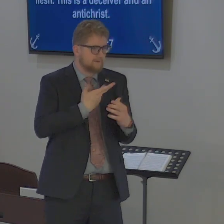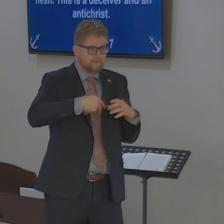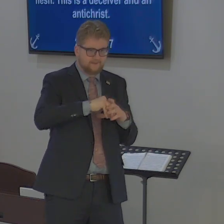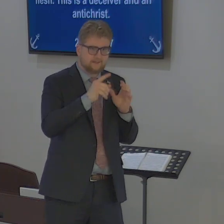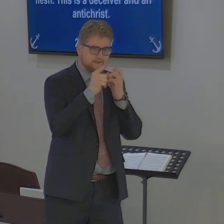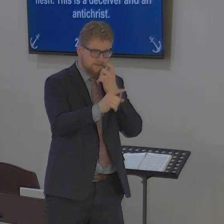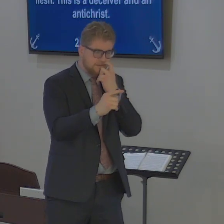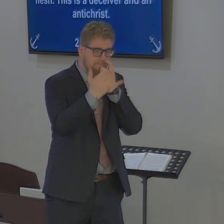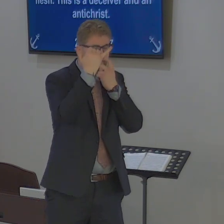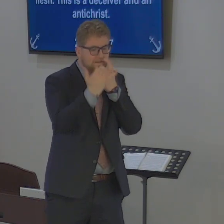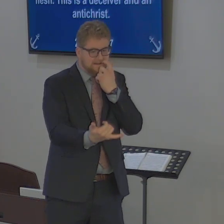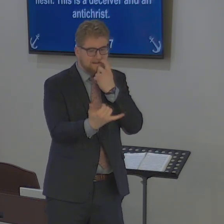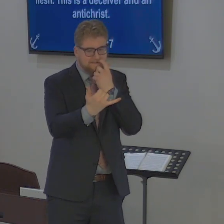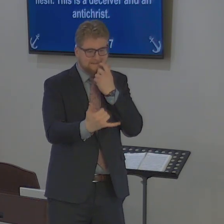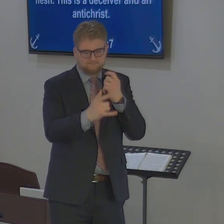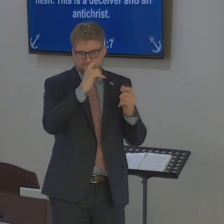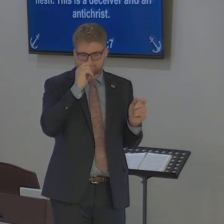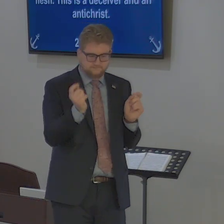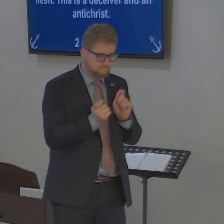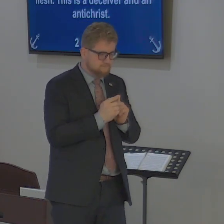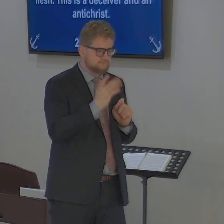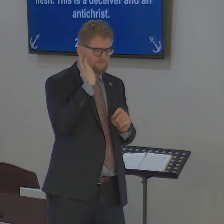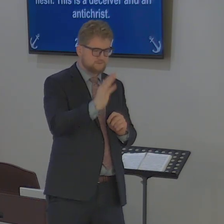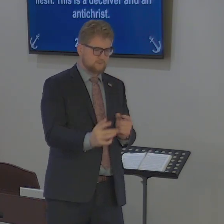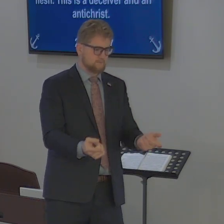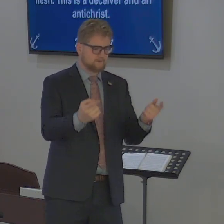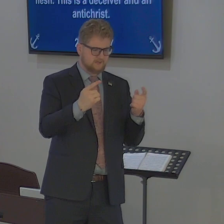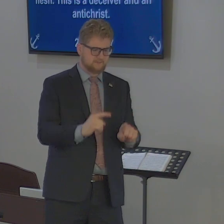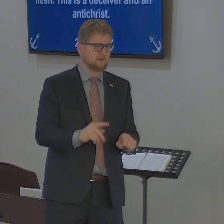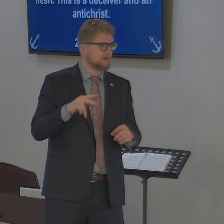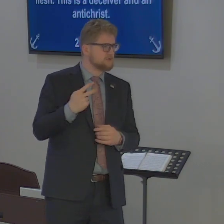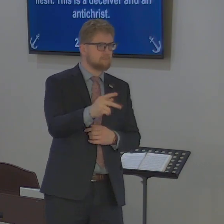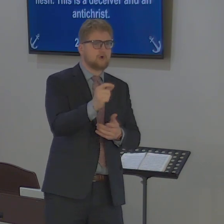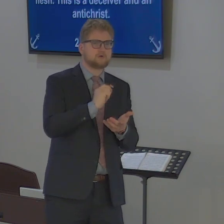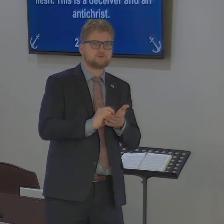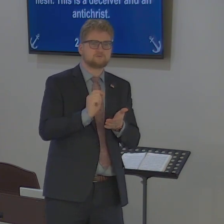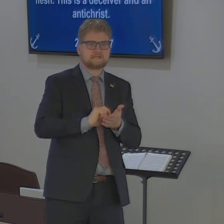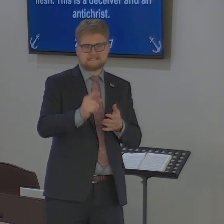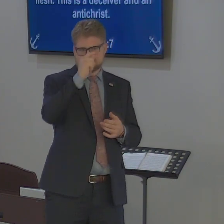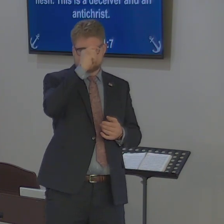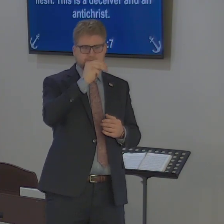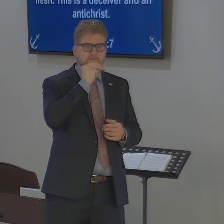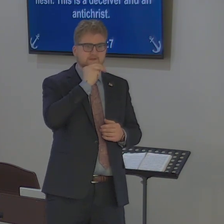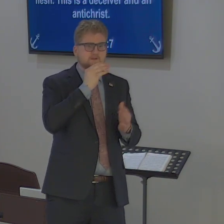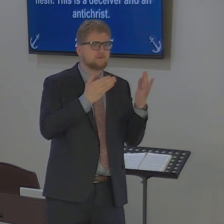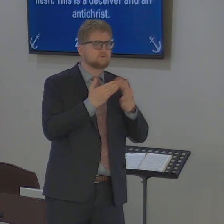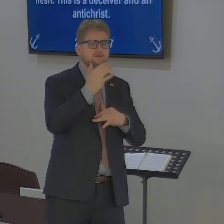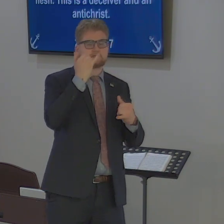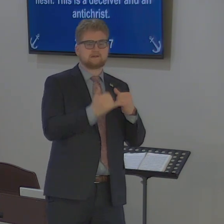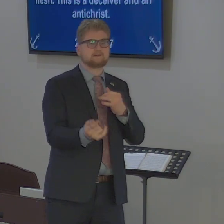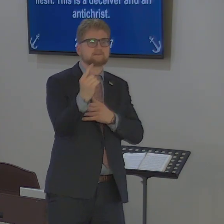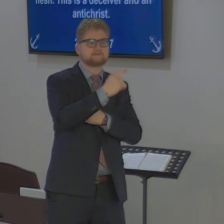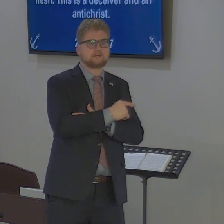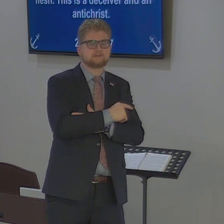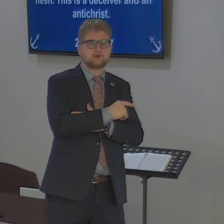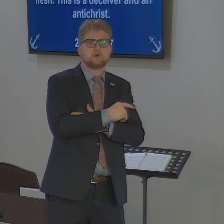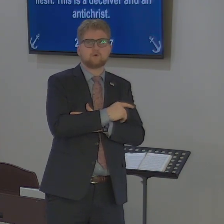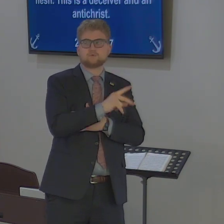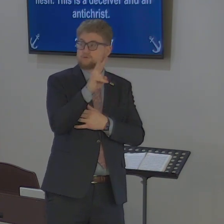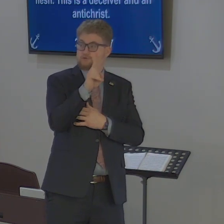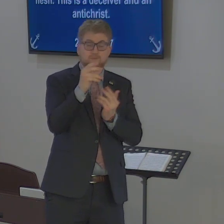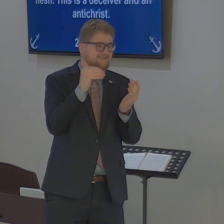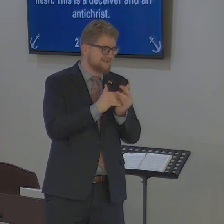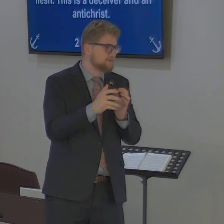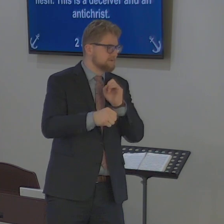this deception is going to arise, if you will, as Paul is writing to Timothy, during these last days. Now, remember, this was 2,000 years